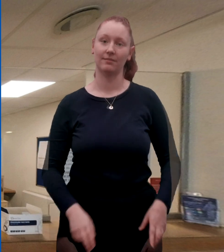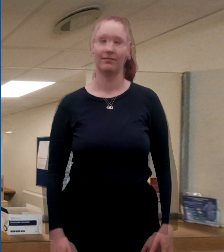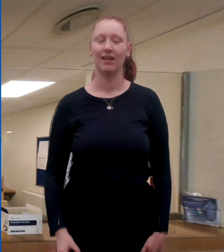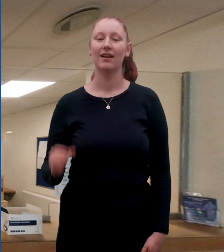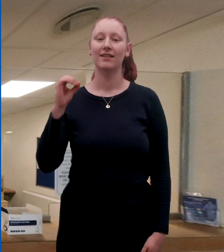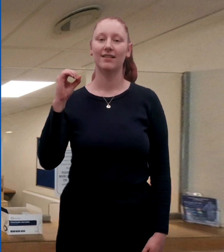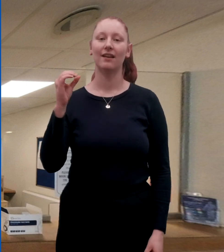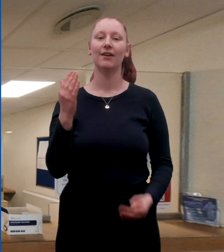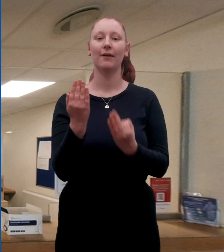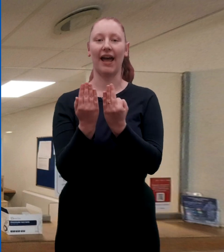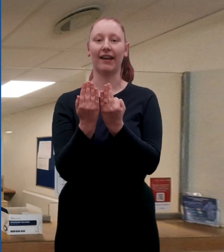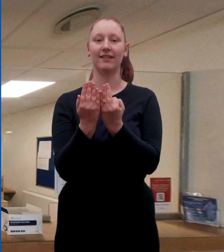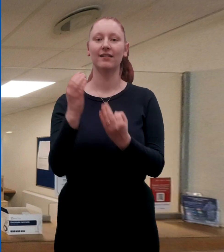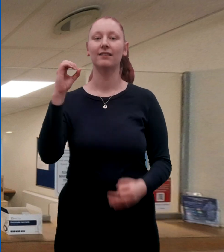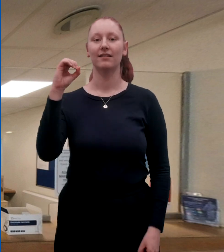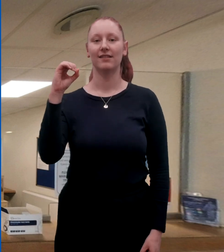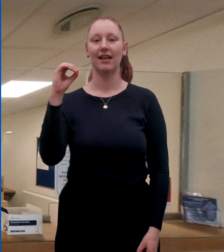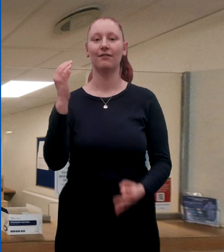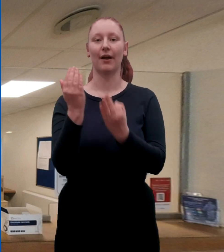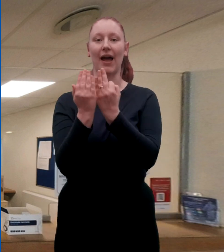test. 0808